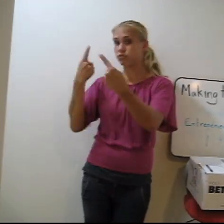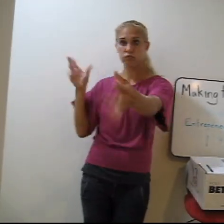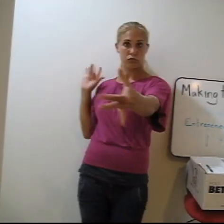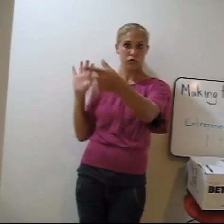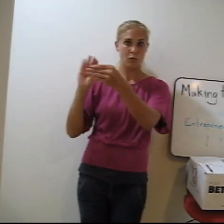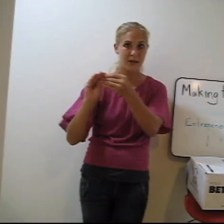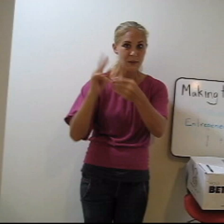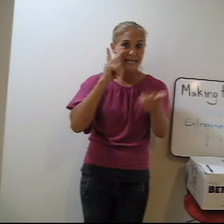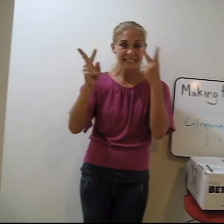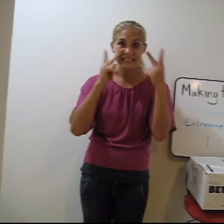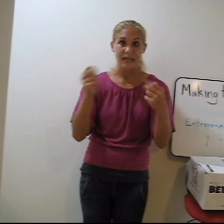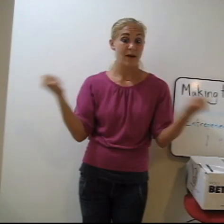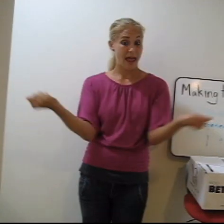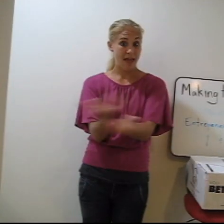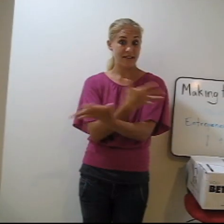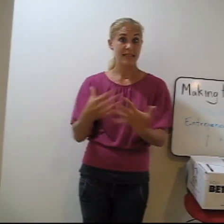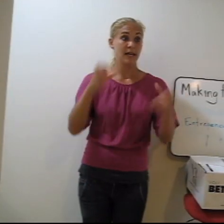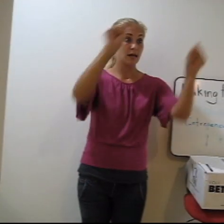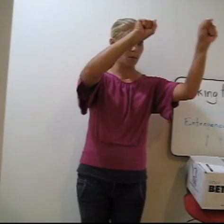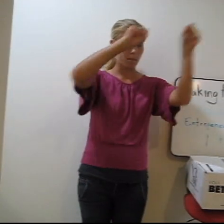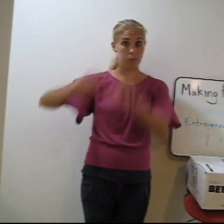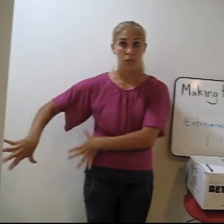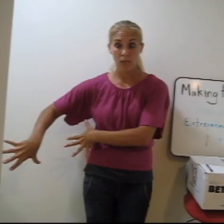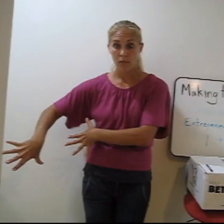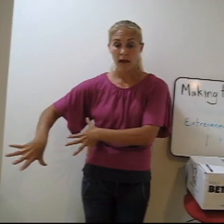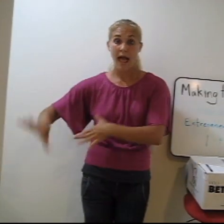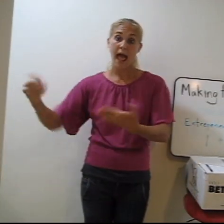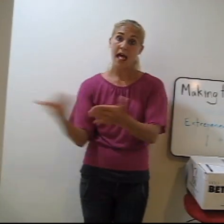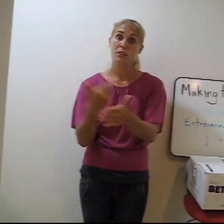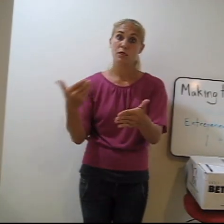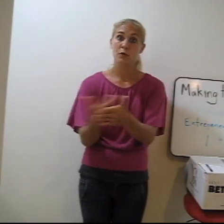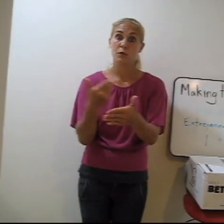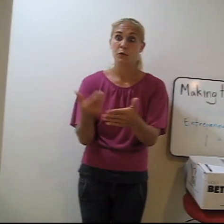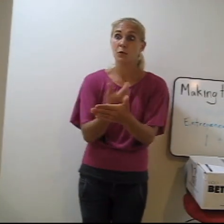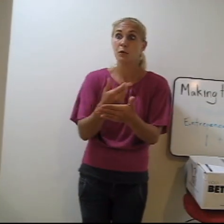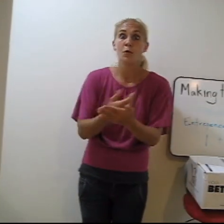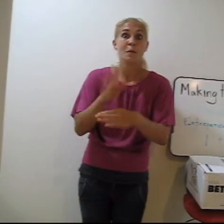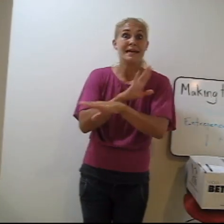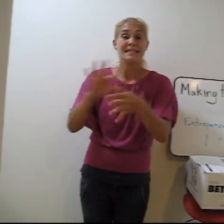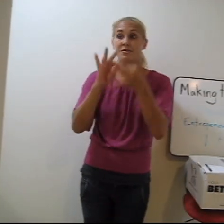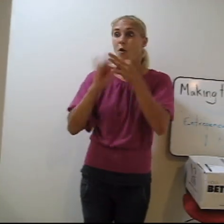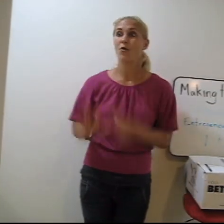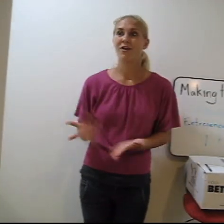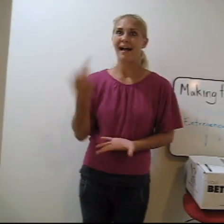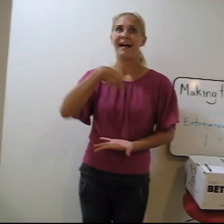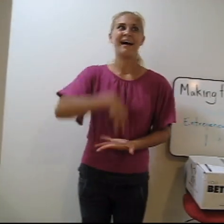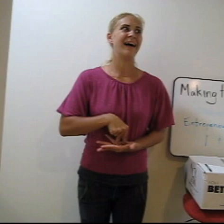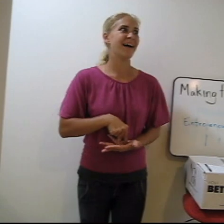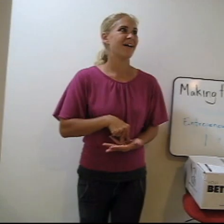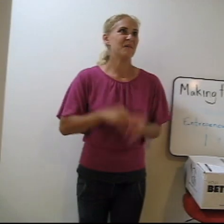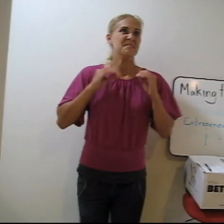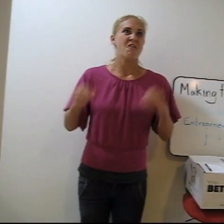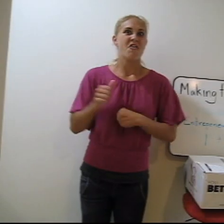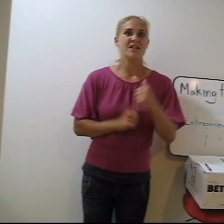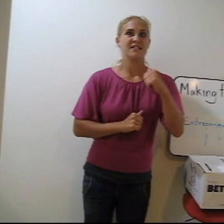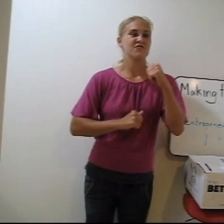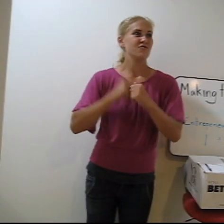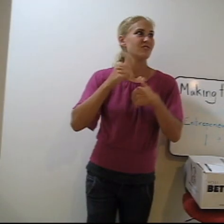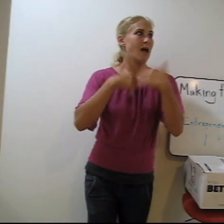when all of that is removed and the new entrepreneur is left standing alone without that rigorous structure, they can freak out